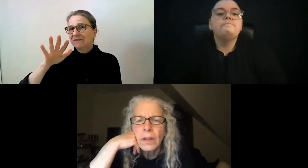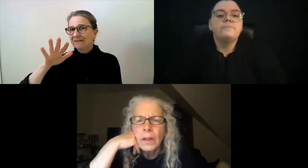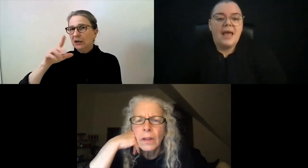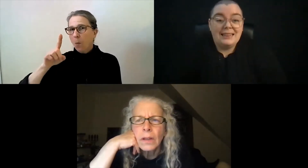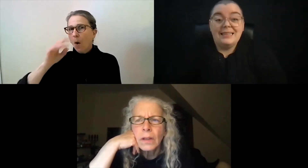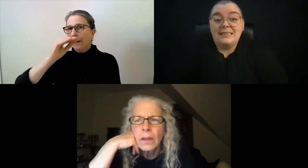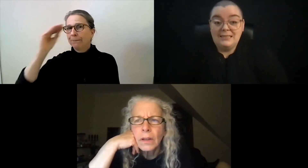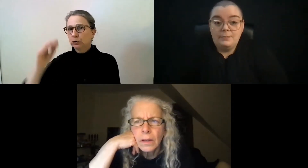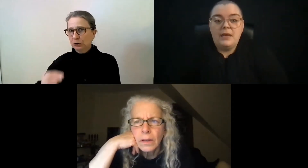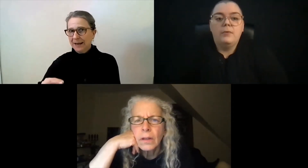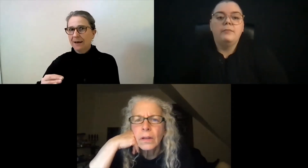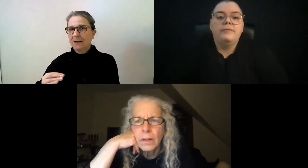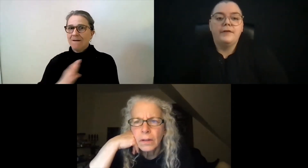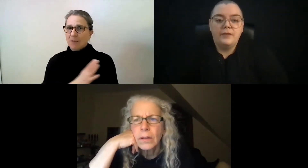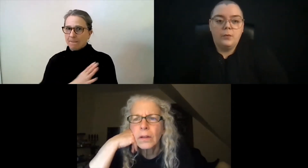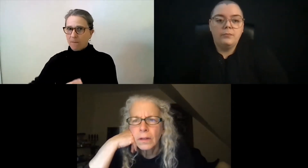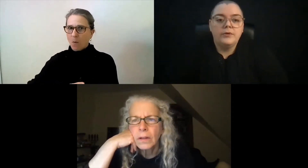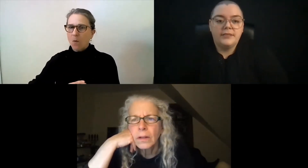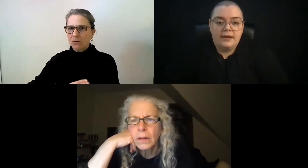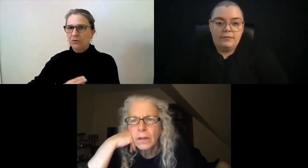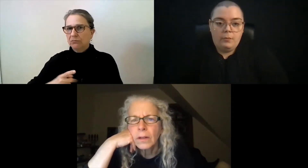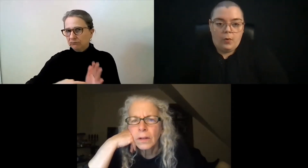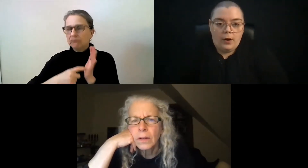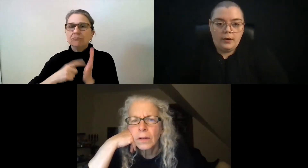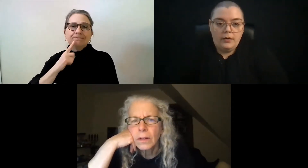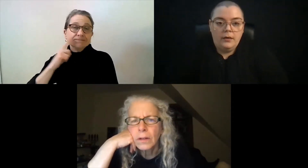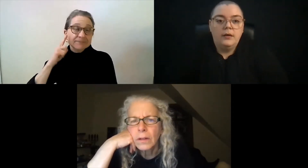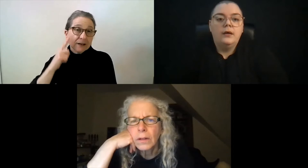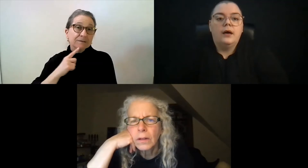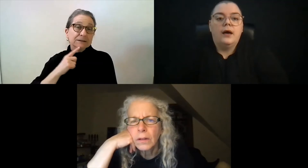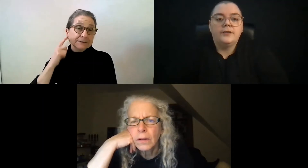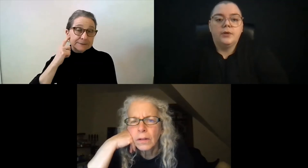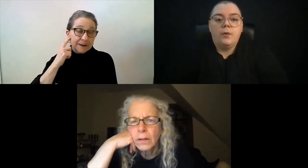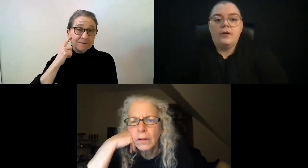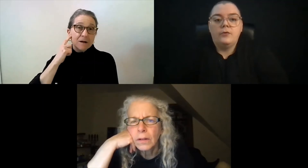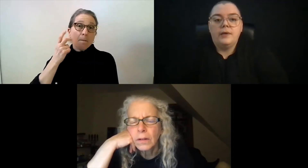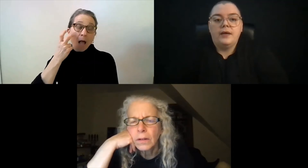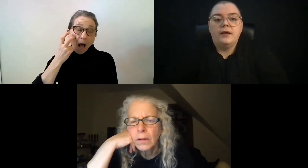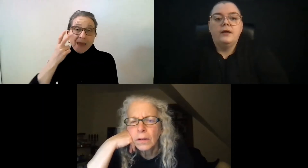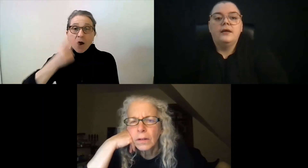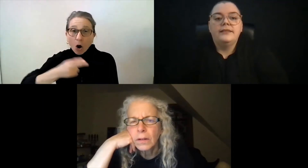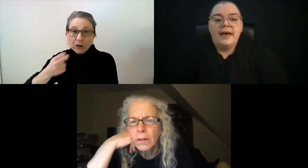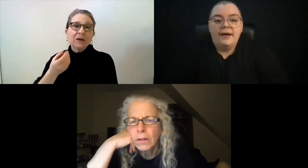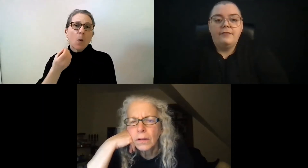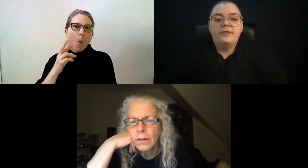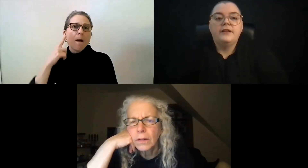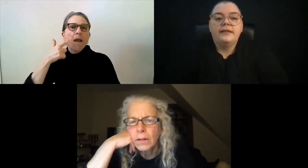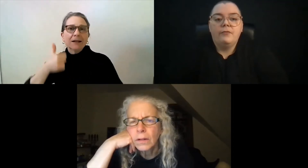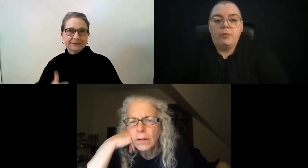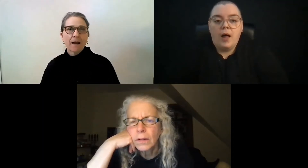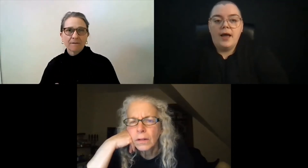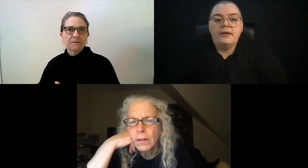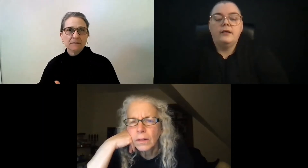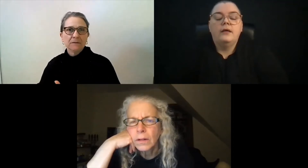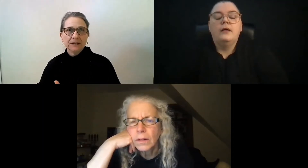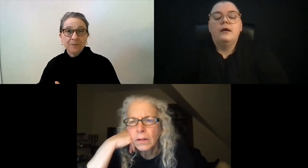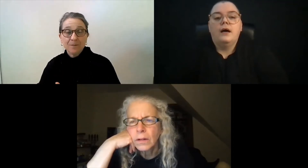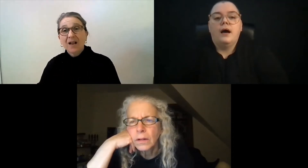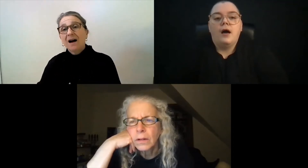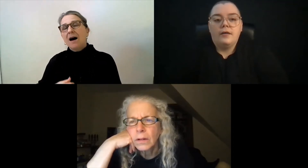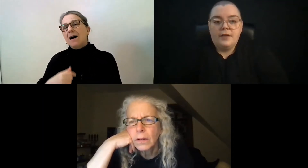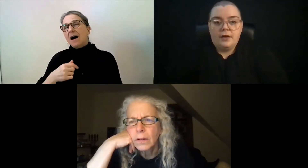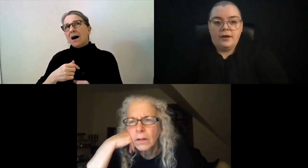at least, minimum 51% of the board is required to be Deaf, DeafBlind,